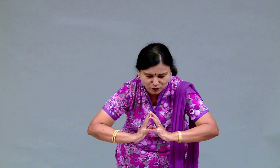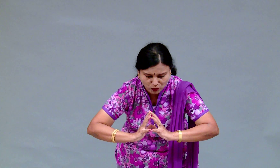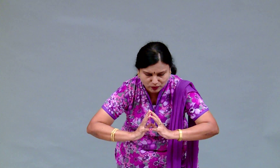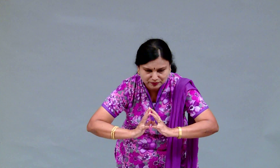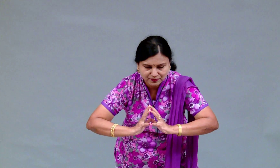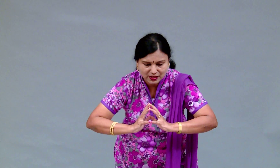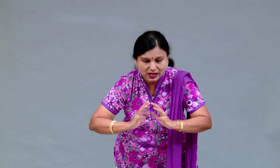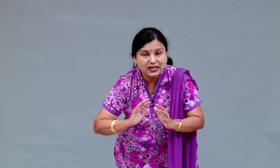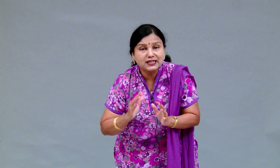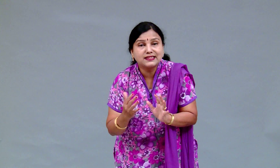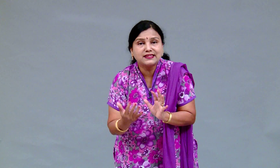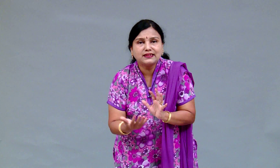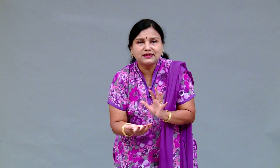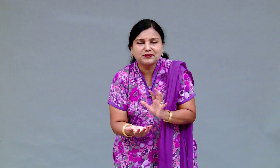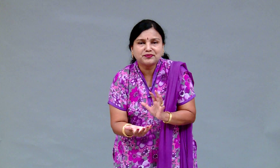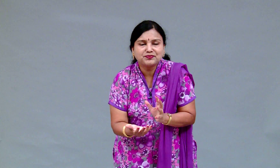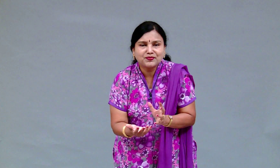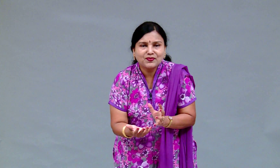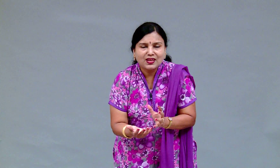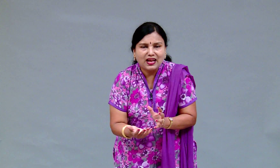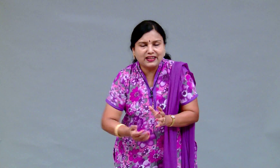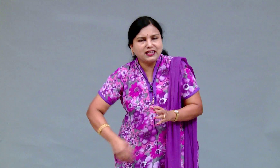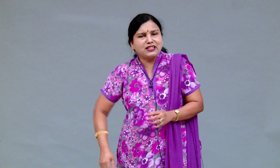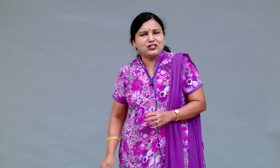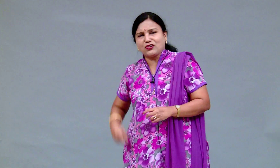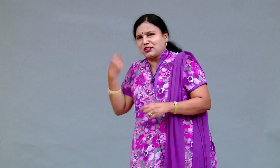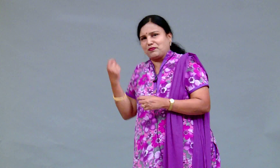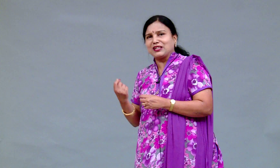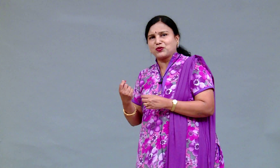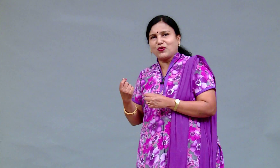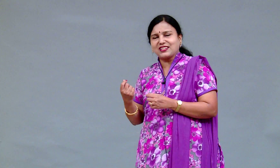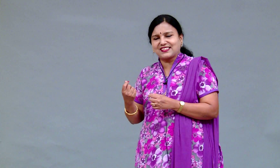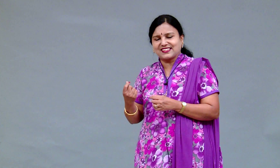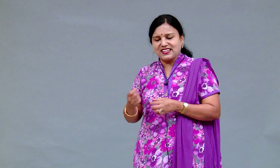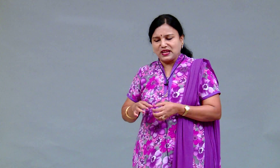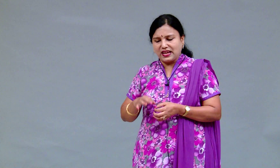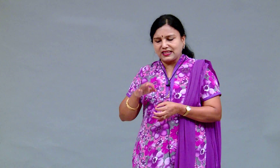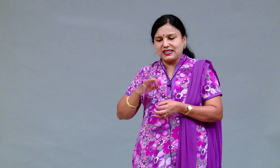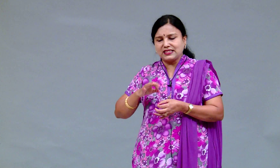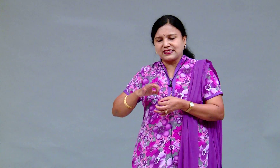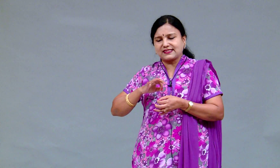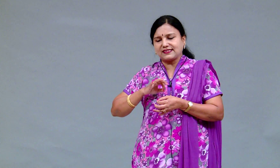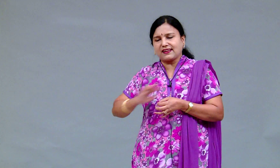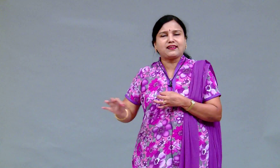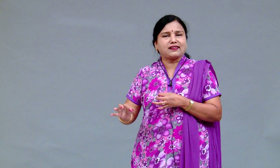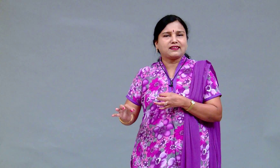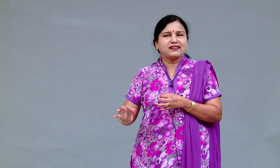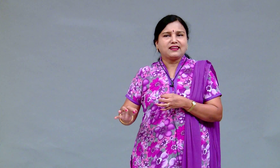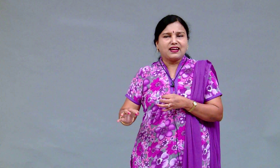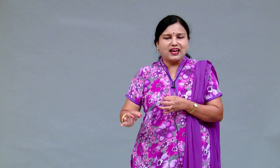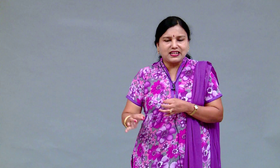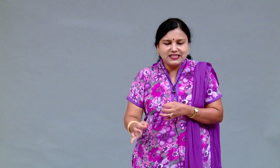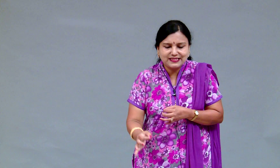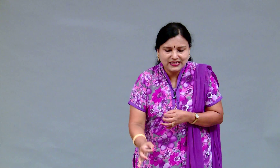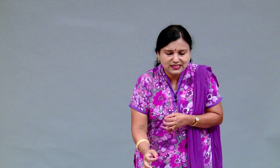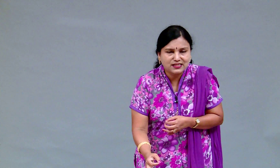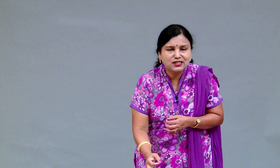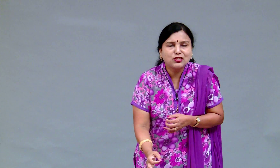floor in a circle, and then he took out a matchbox and he lit srak, and he set it to